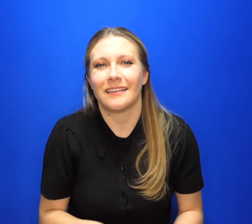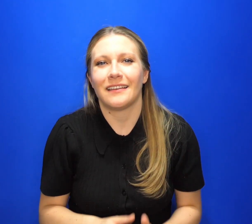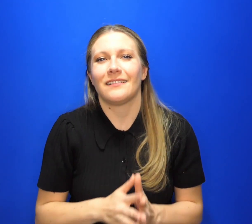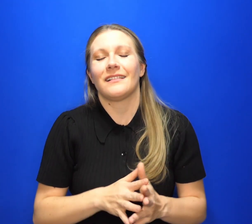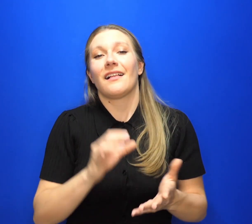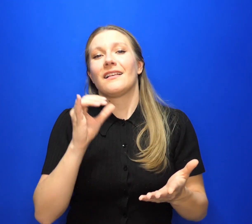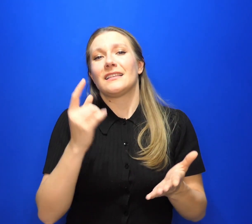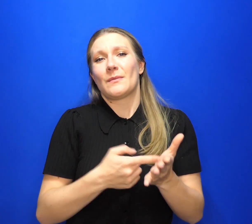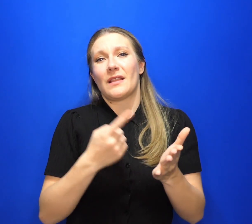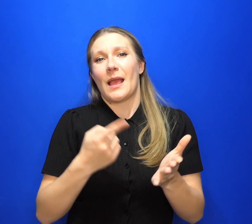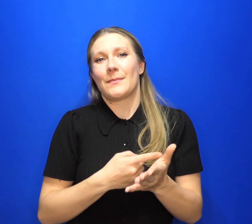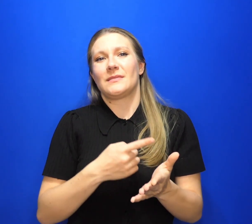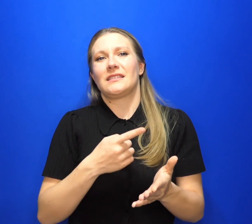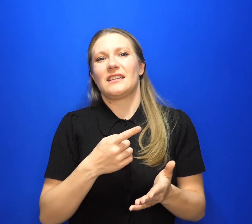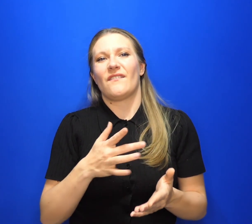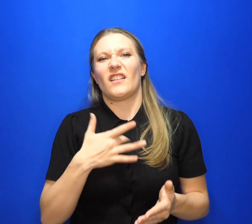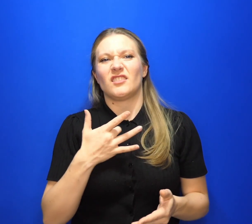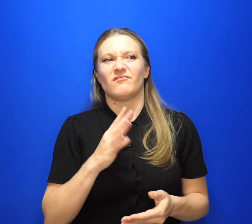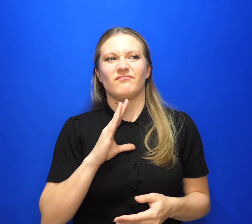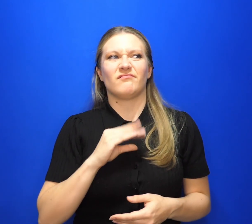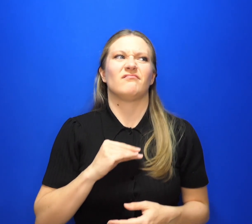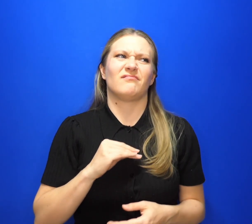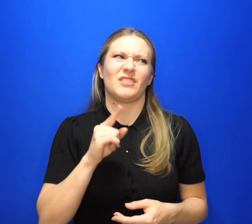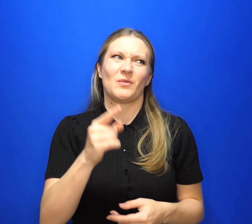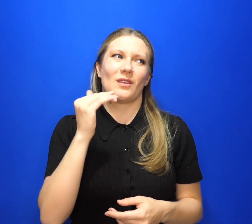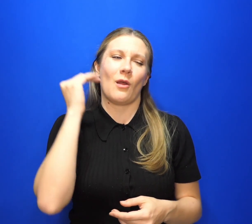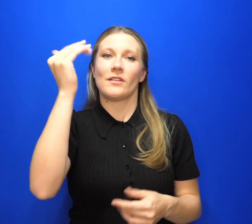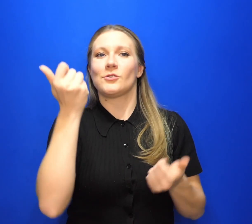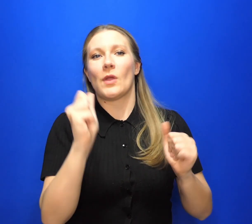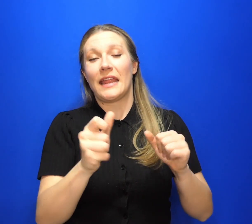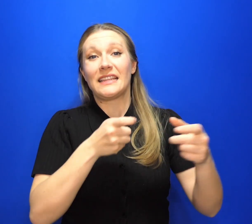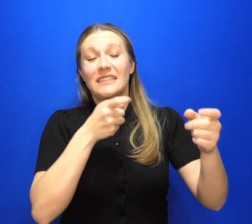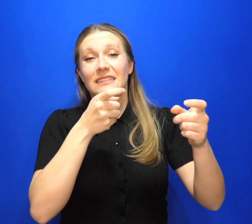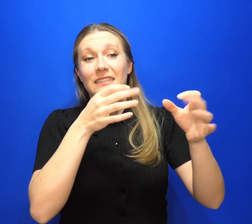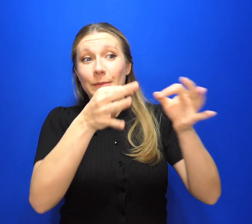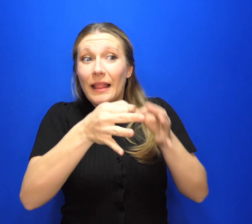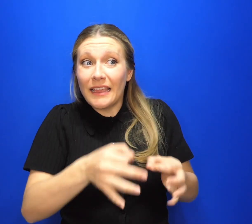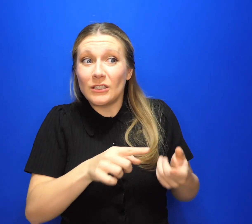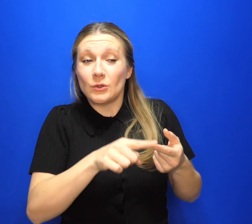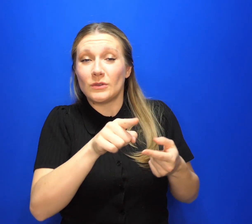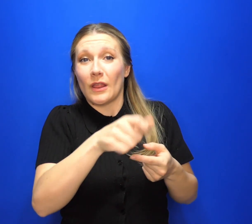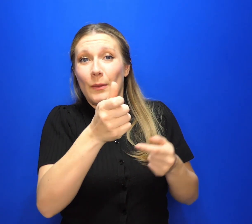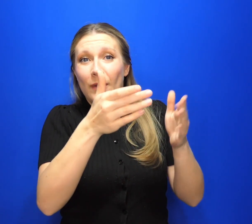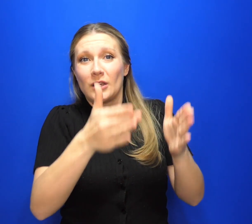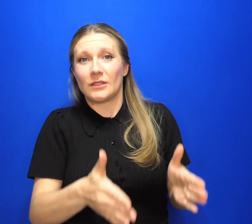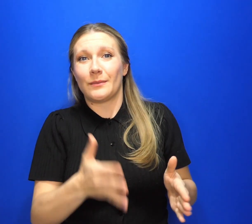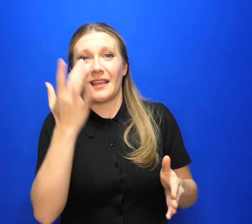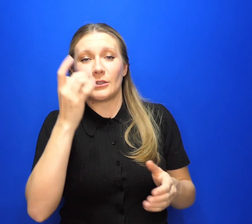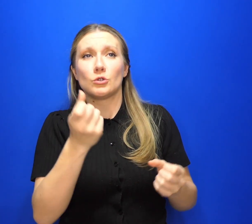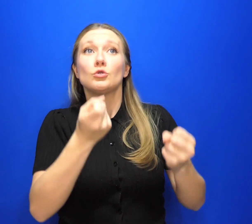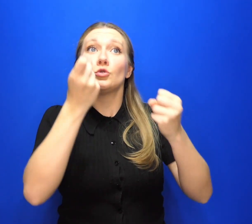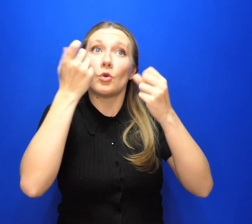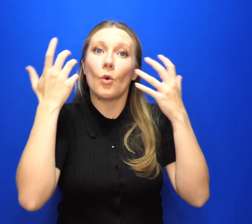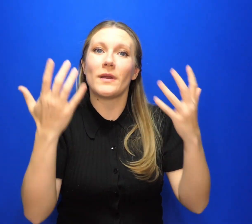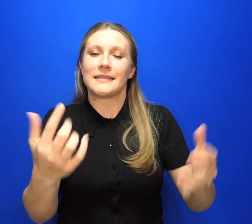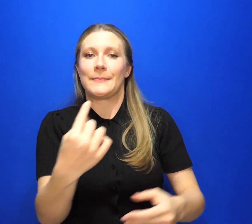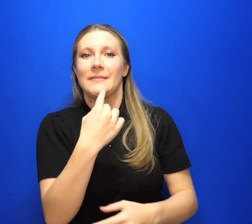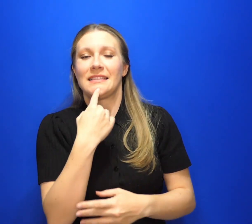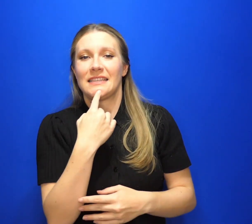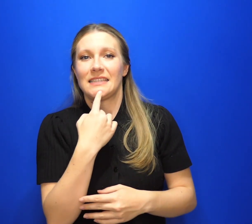adult to try to explain to somebody because there's so much missing that you can't explain in just 5 minutes of why you